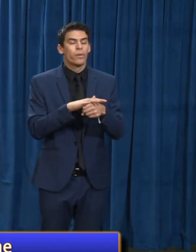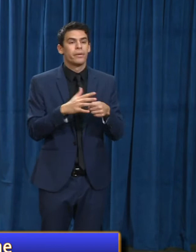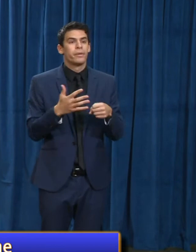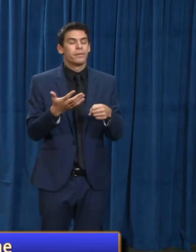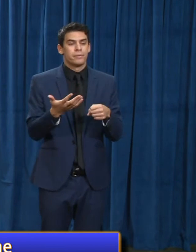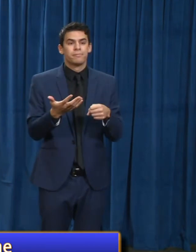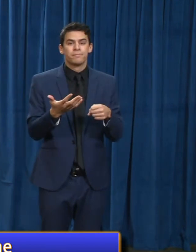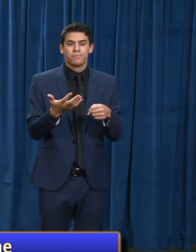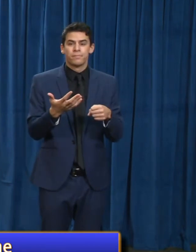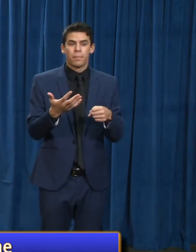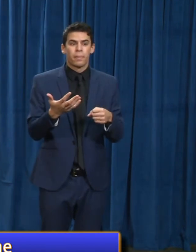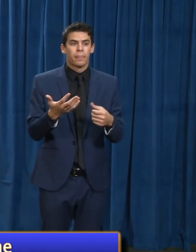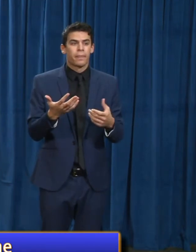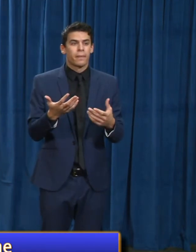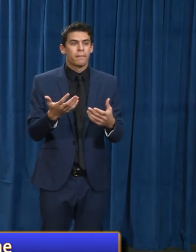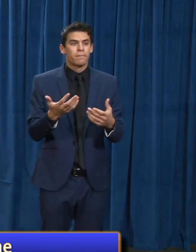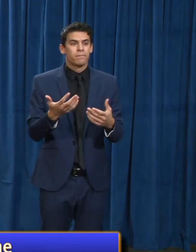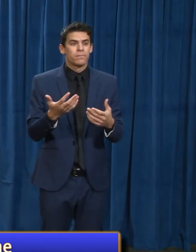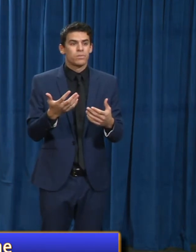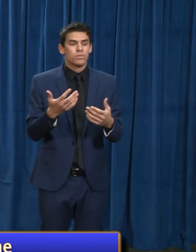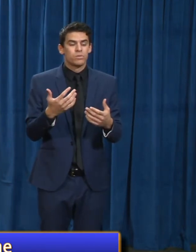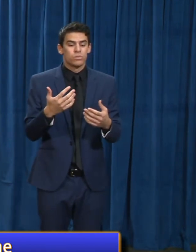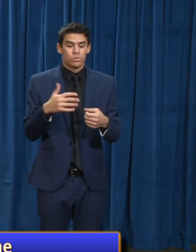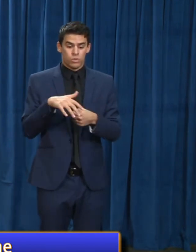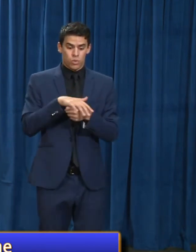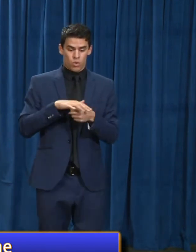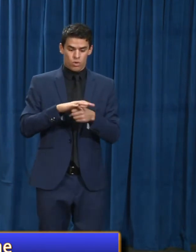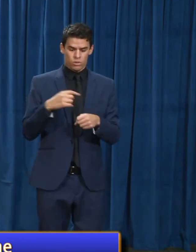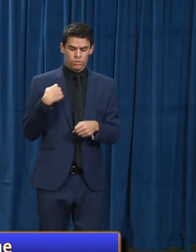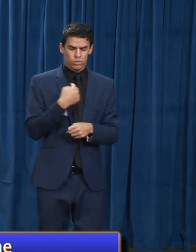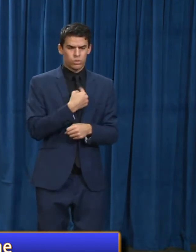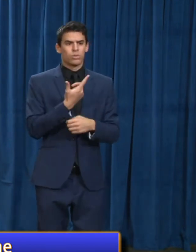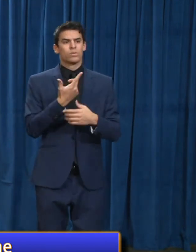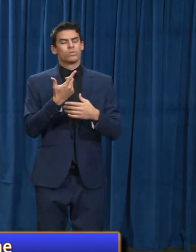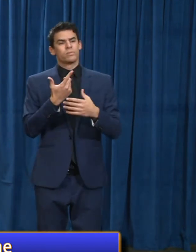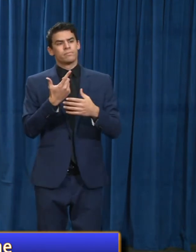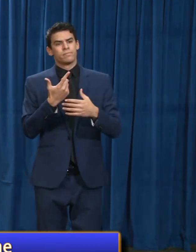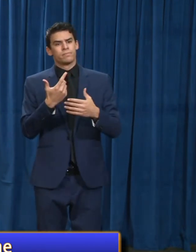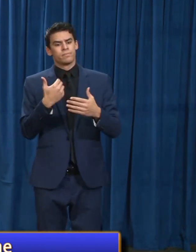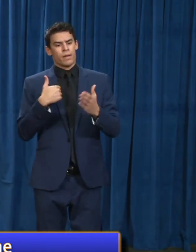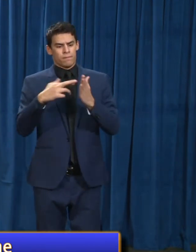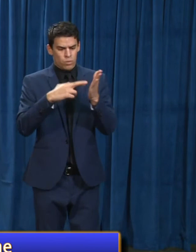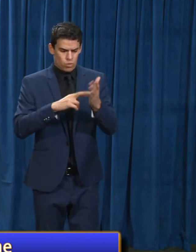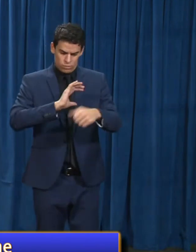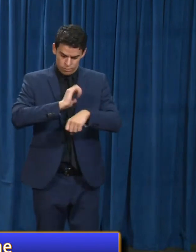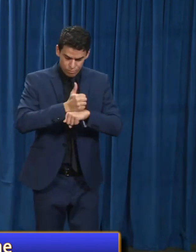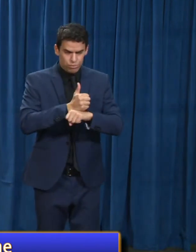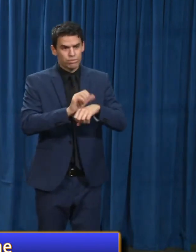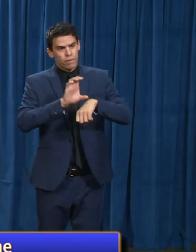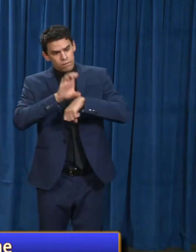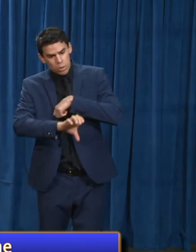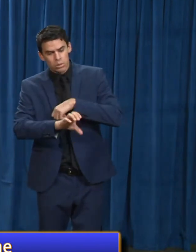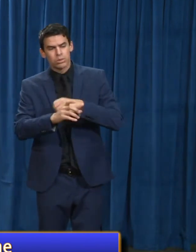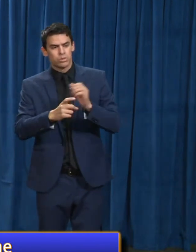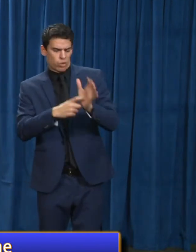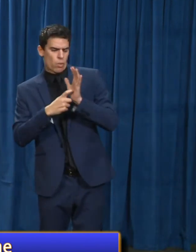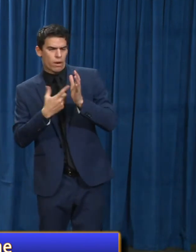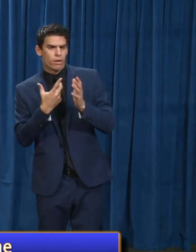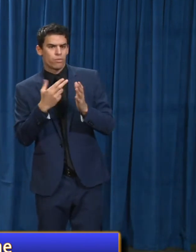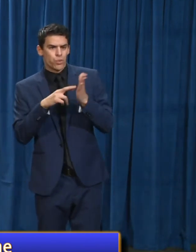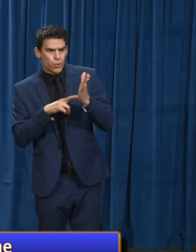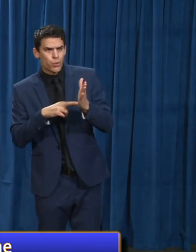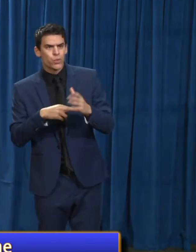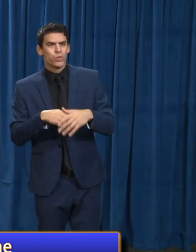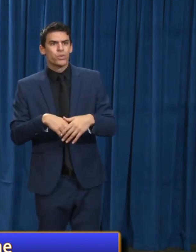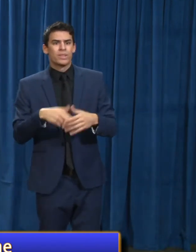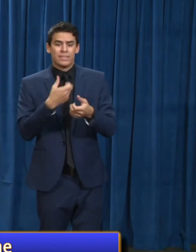to hold accountable, to enforce any of the safety protocols has